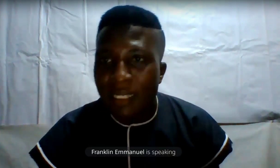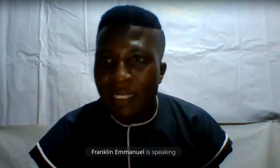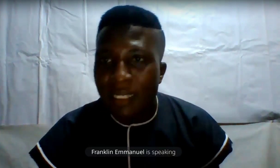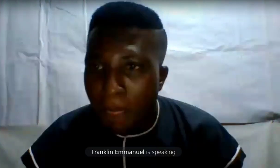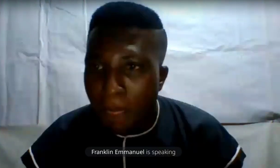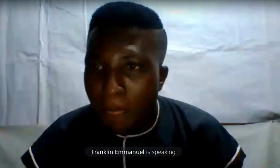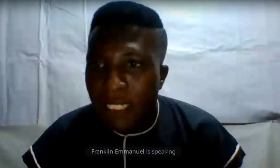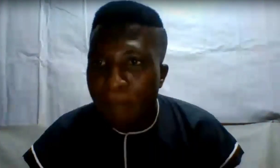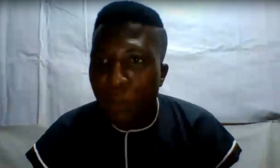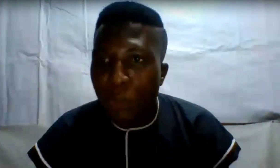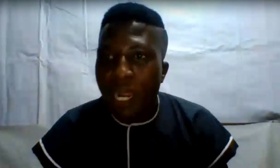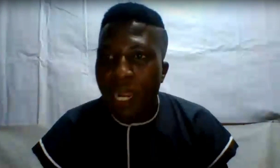Okay.